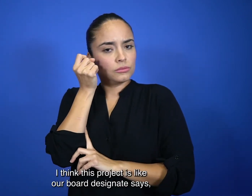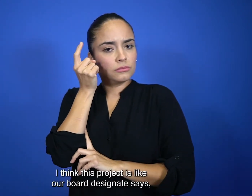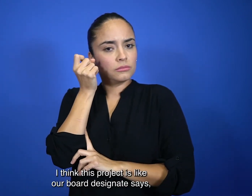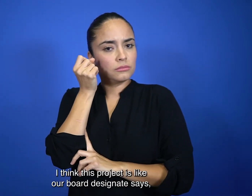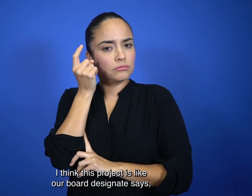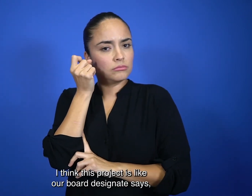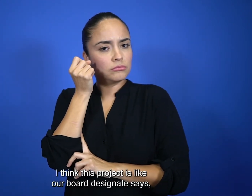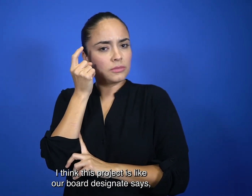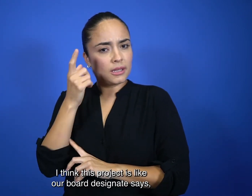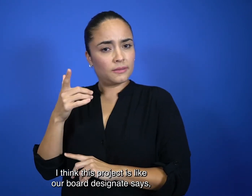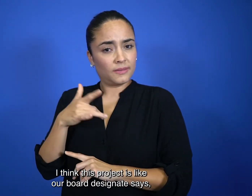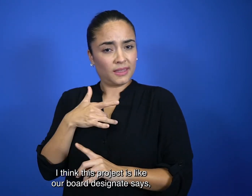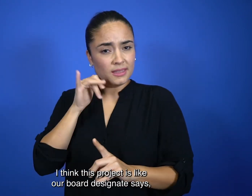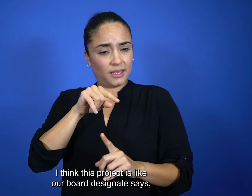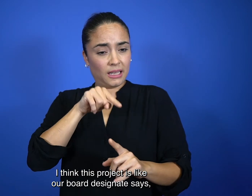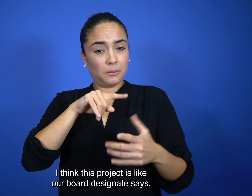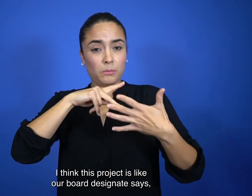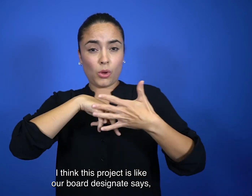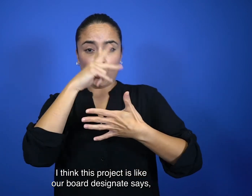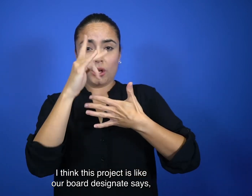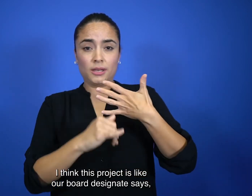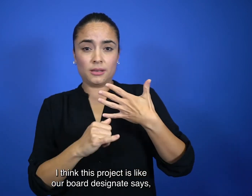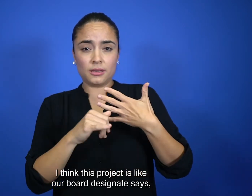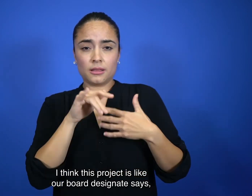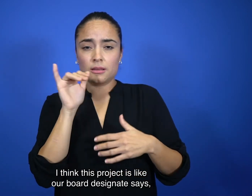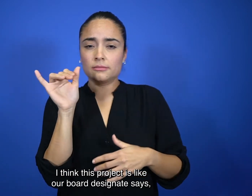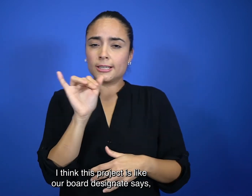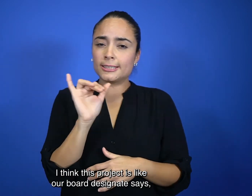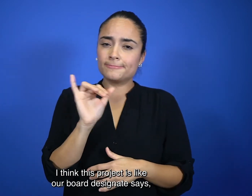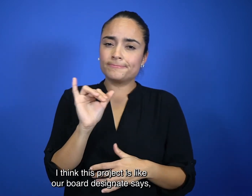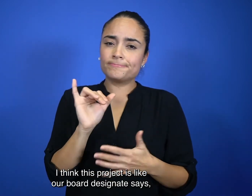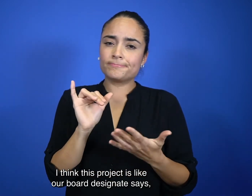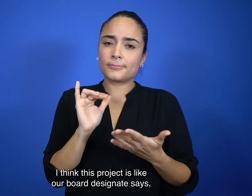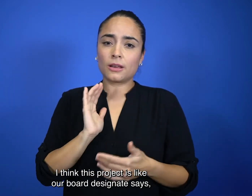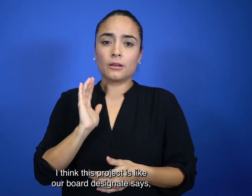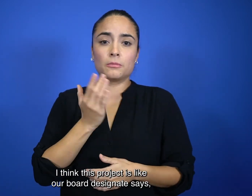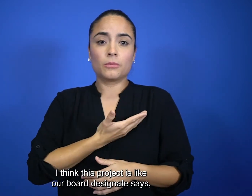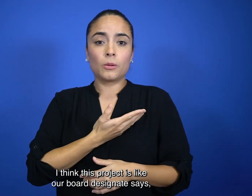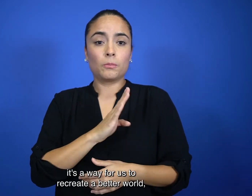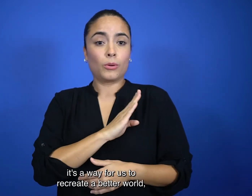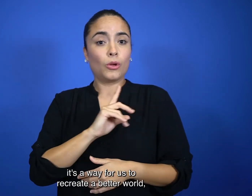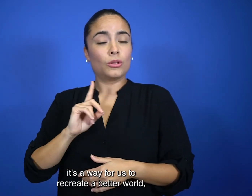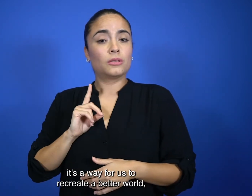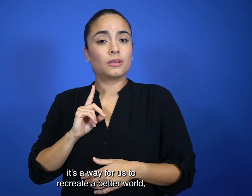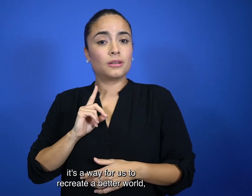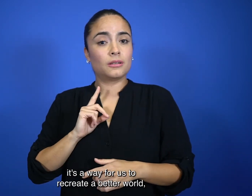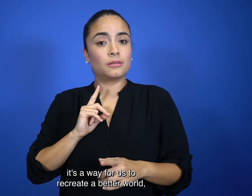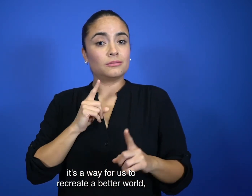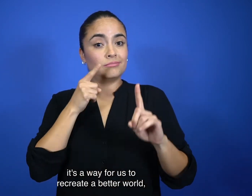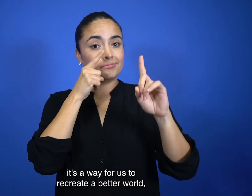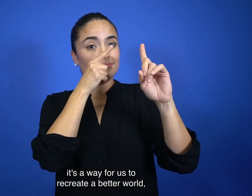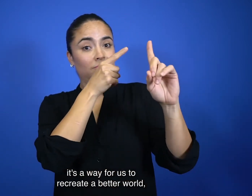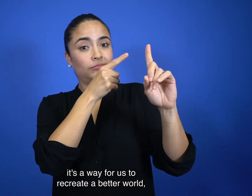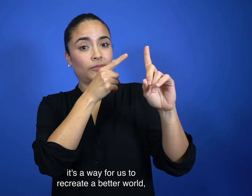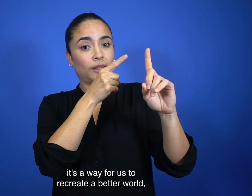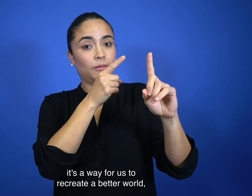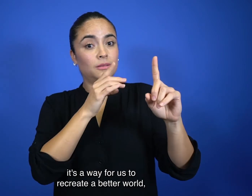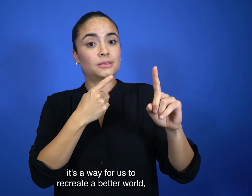I think this project is, like our board designate says, it's a way for us to recreate a